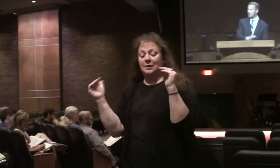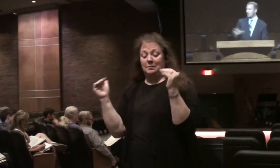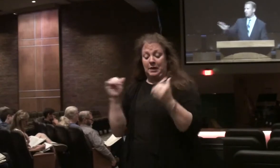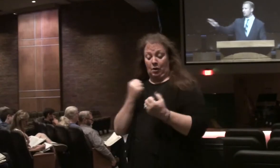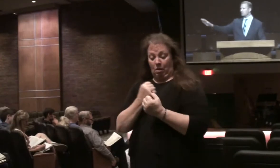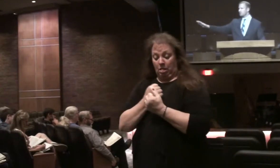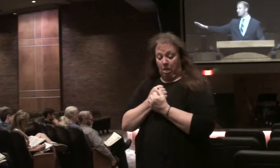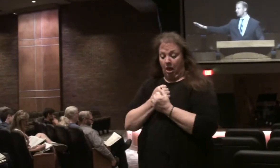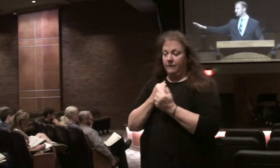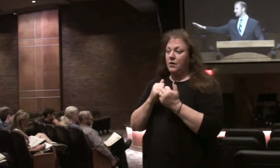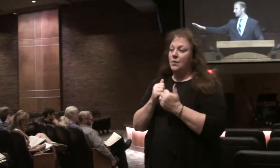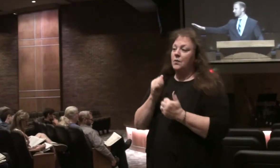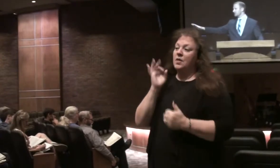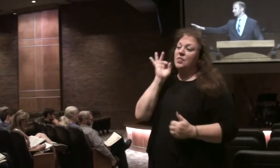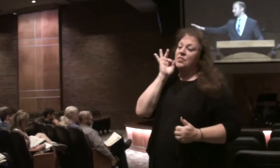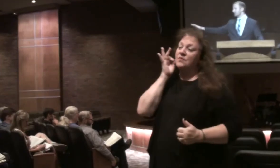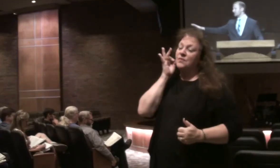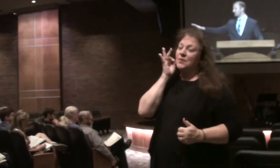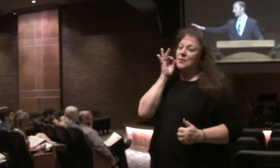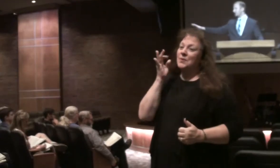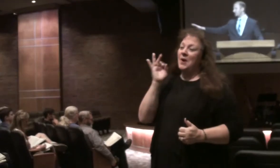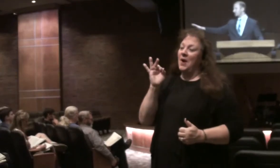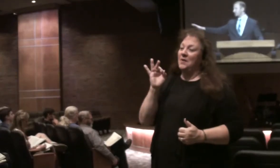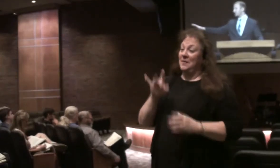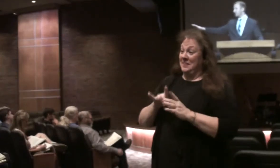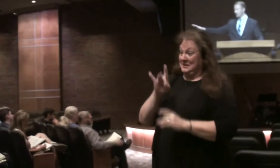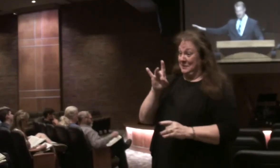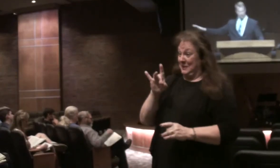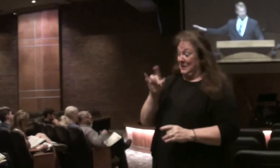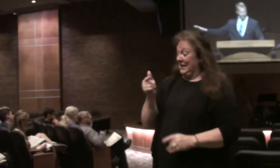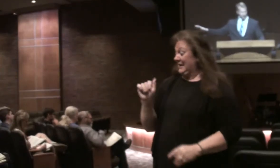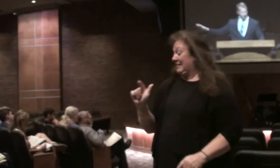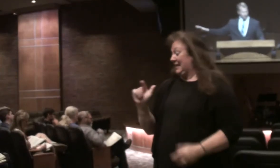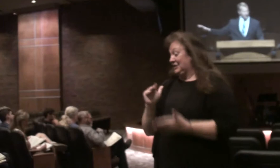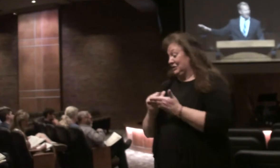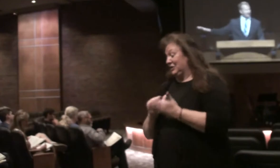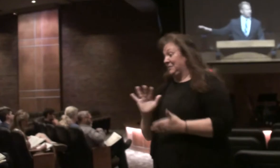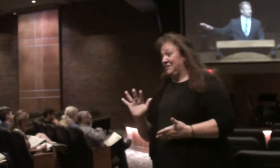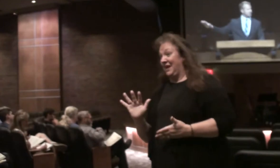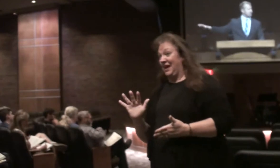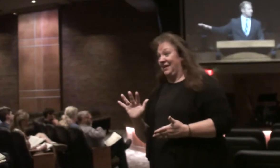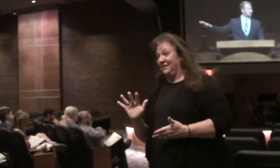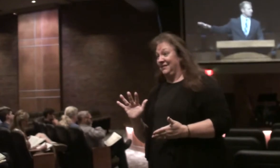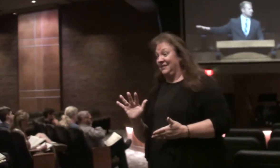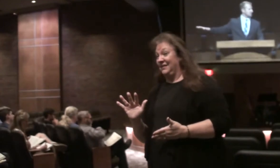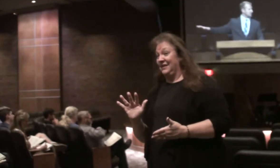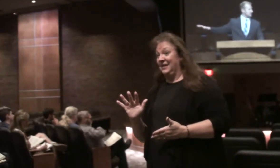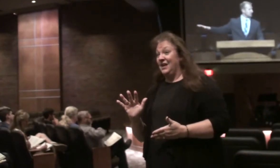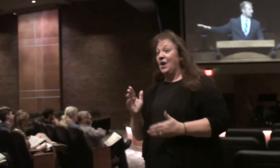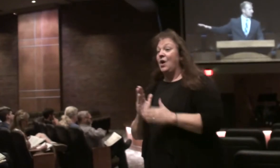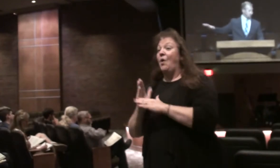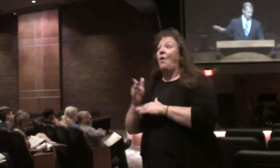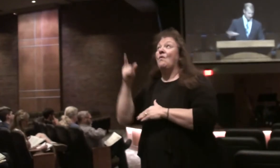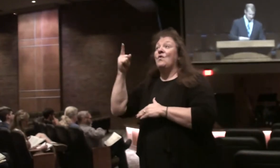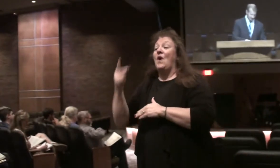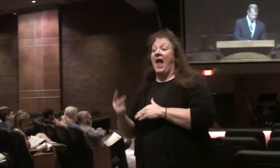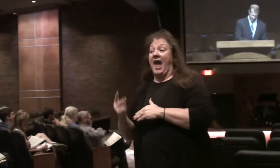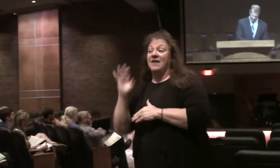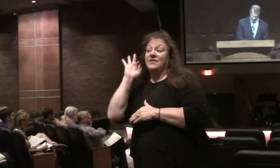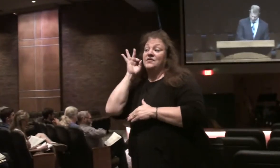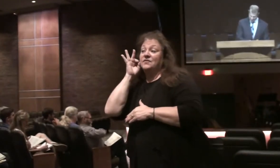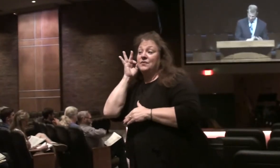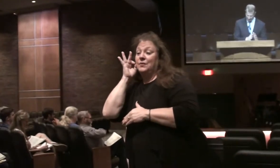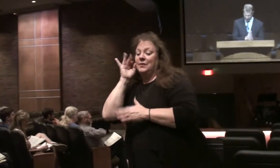here with the fruit of the Spirit in Galatians chapter 5. You're going to find over half of the fruit of the Spirit are listed